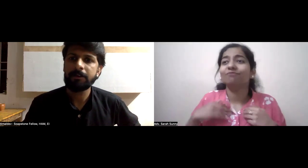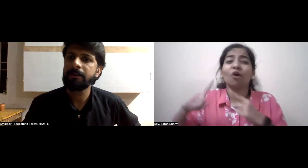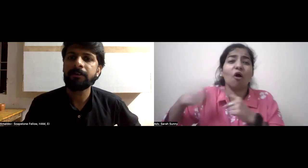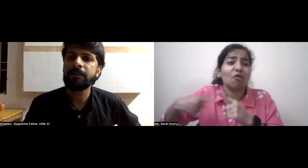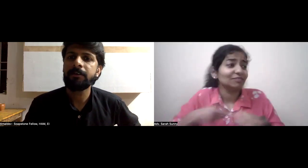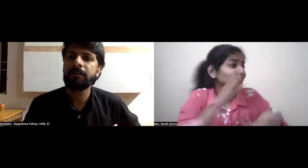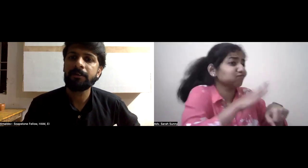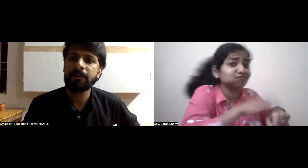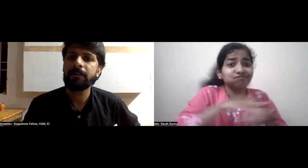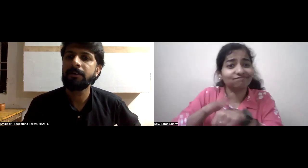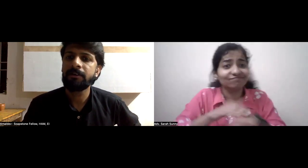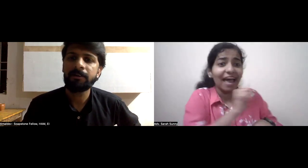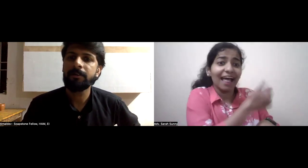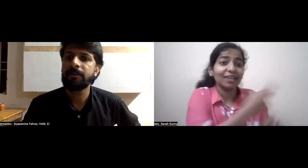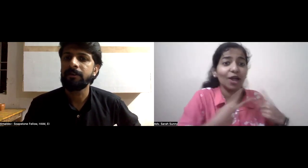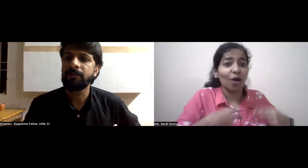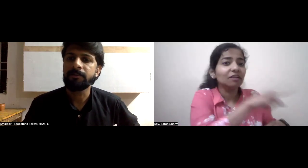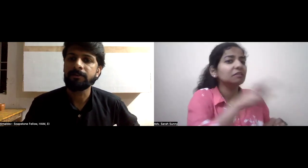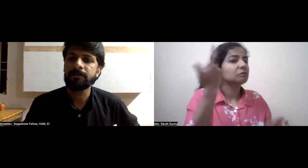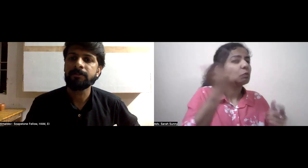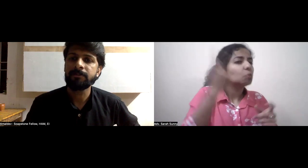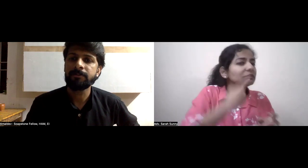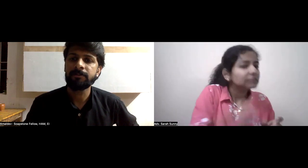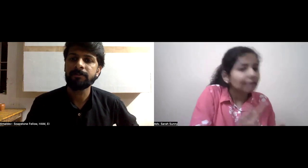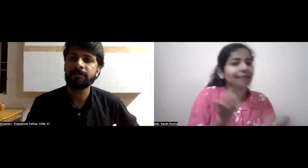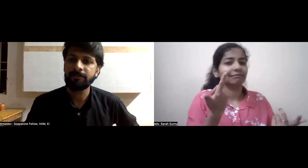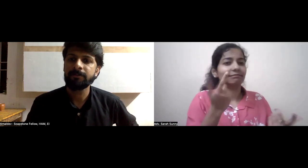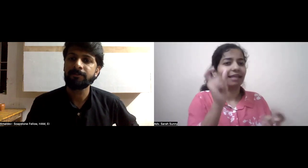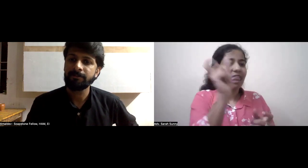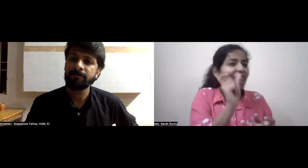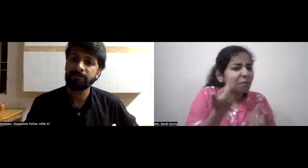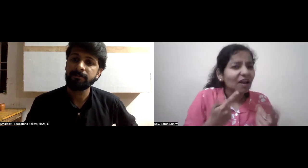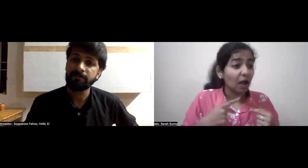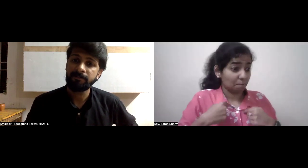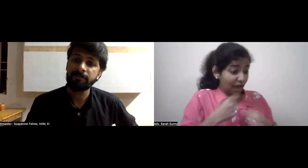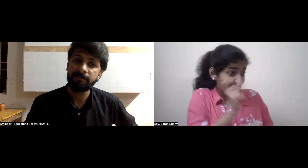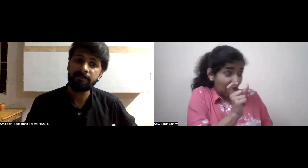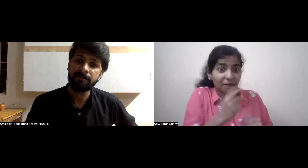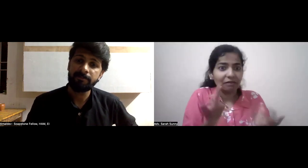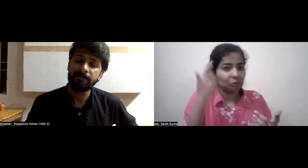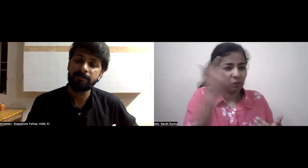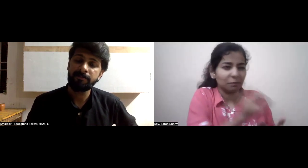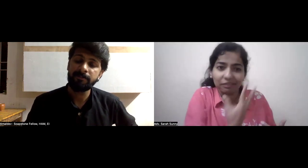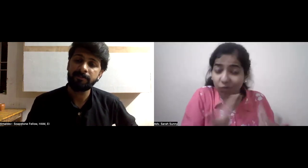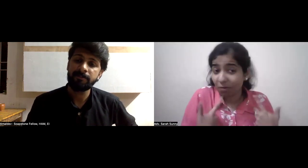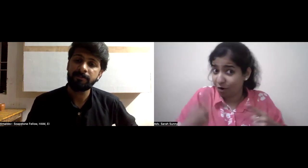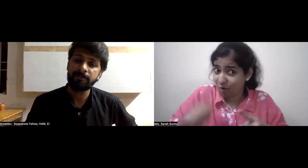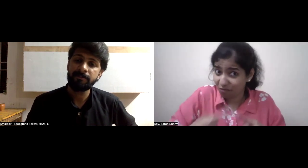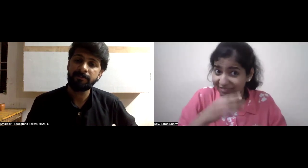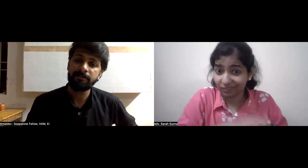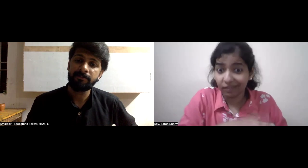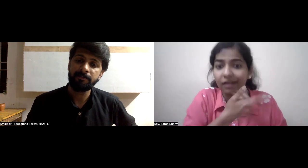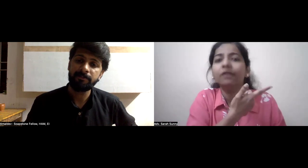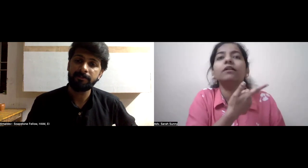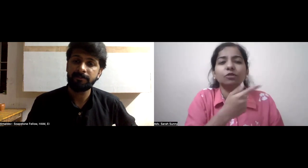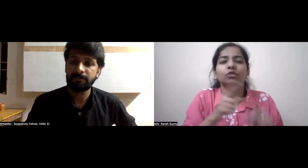and all some of those things, I don't find them accessible, uh, when it comes up, like I'm having to reach out